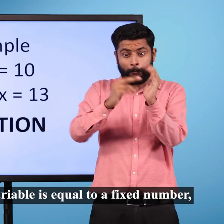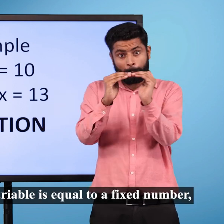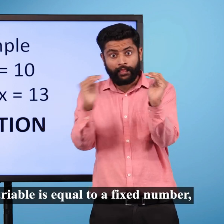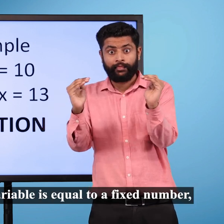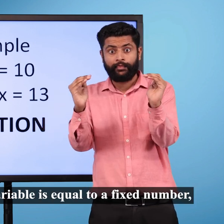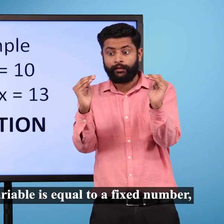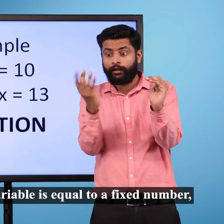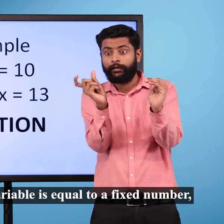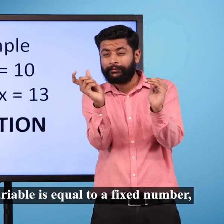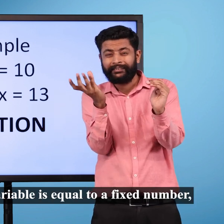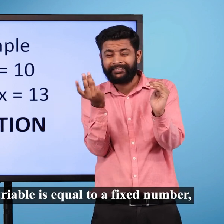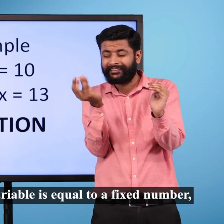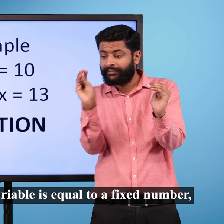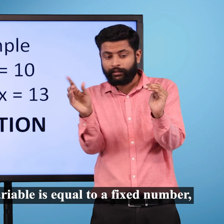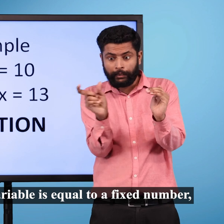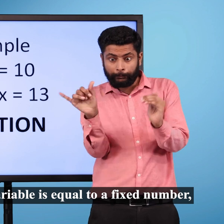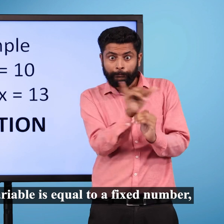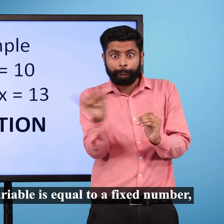variable is equal to a fixed number.